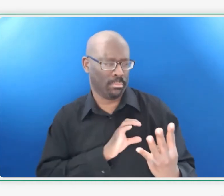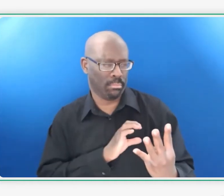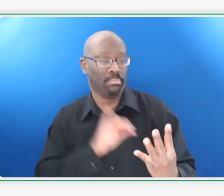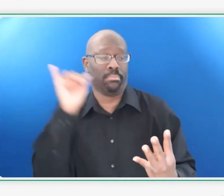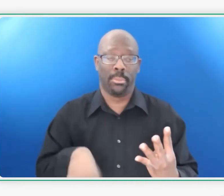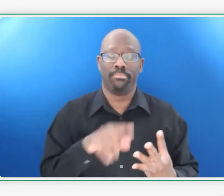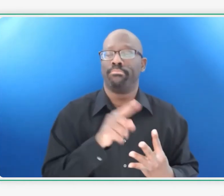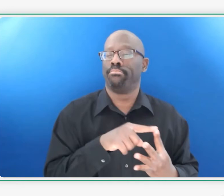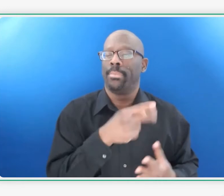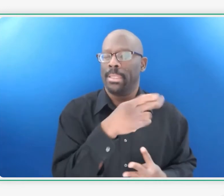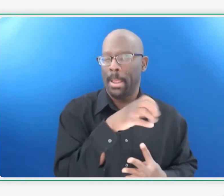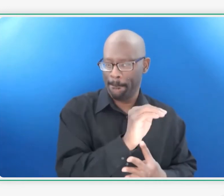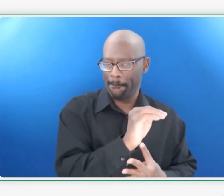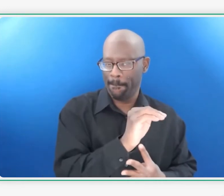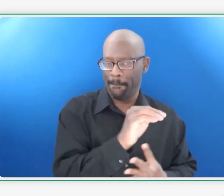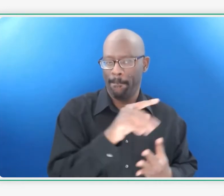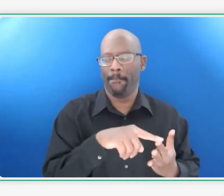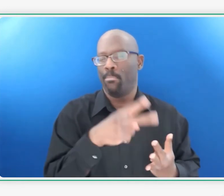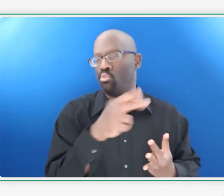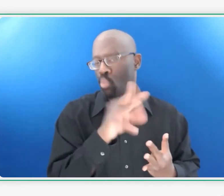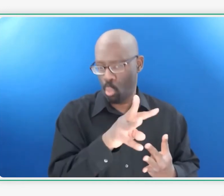And the story centers four protagonists,